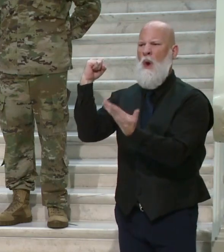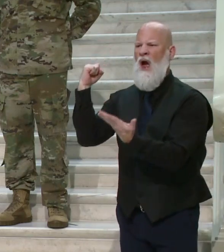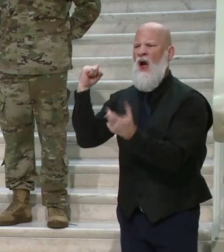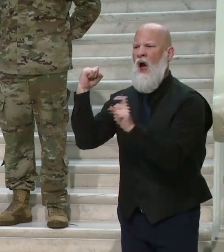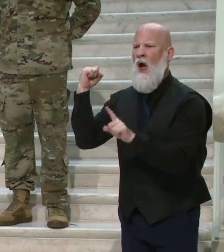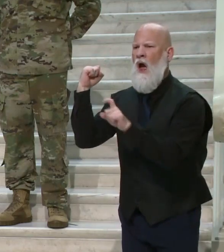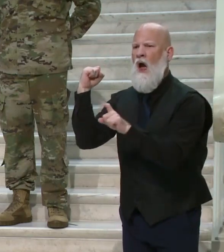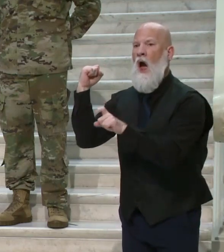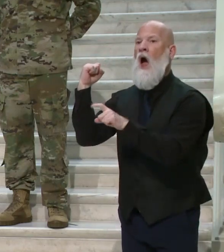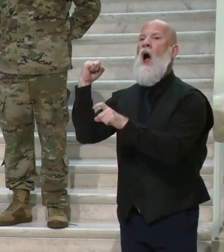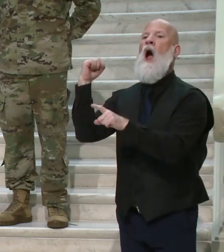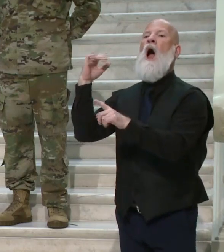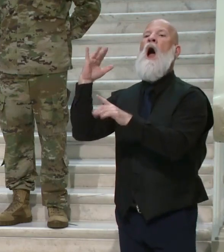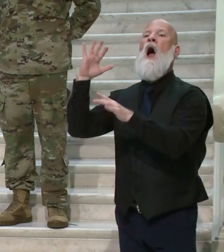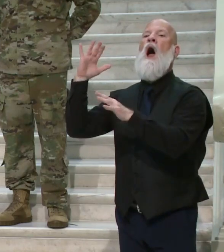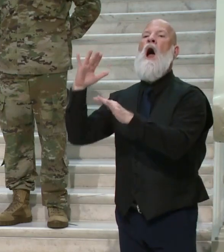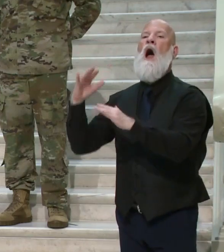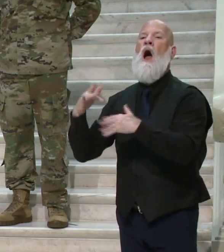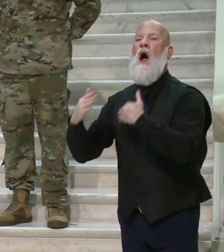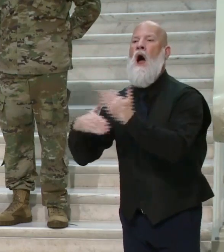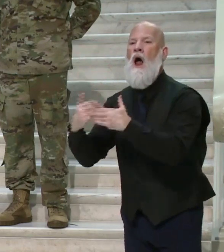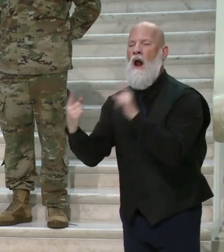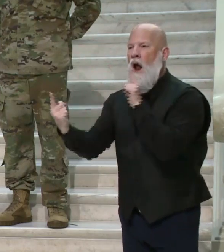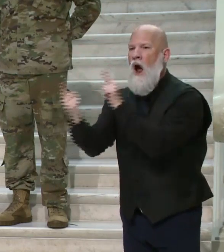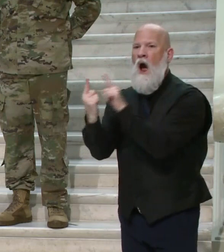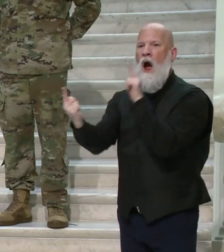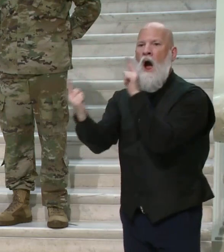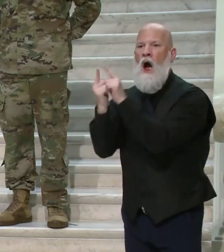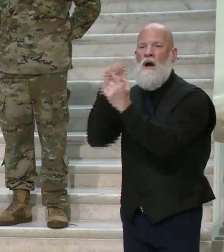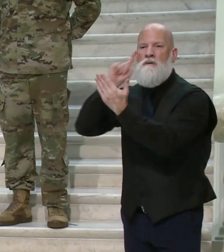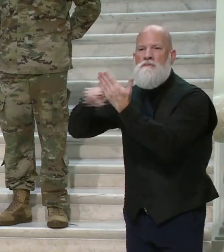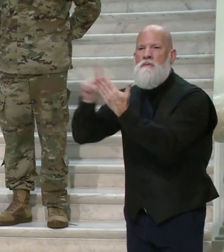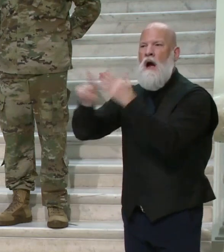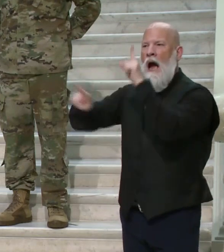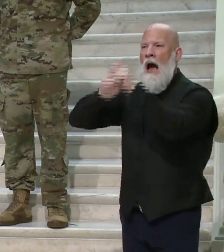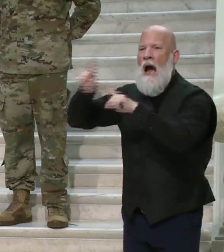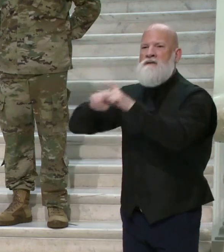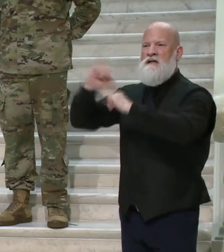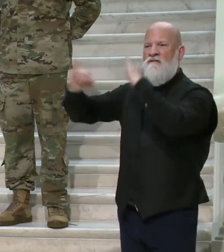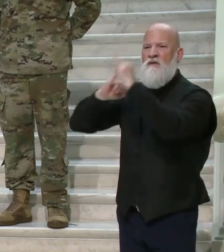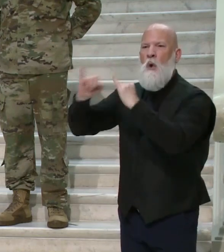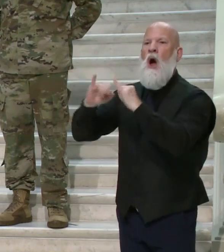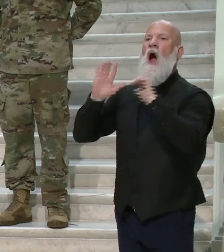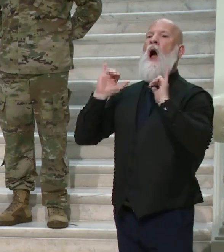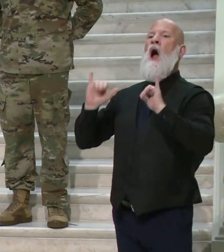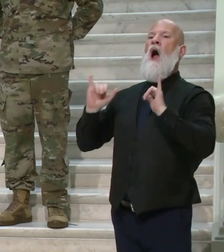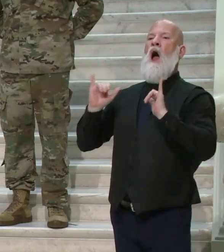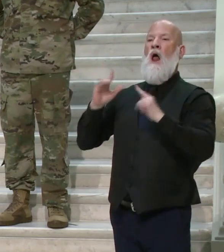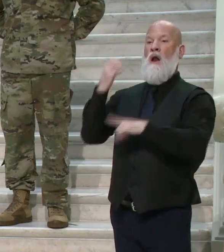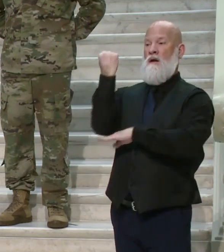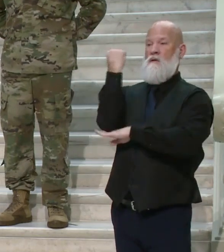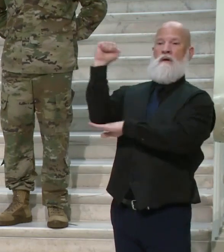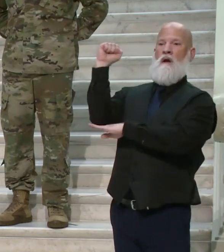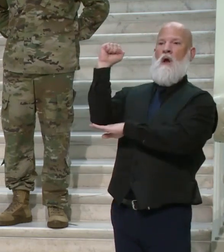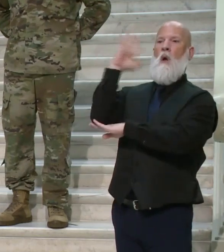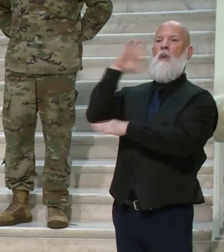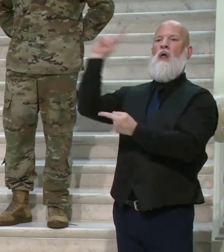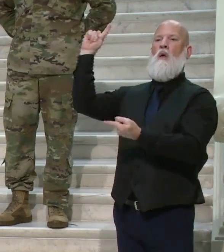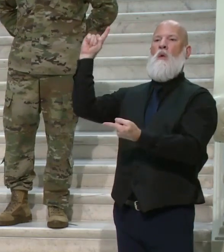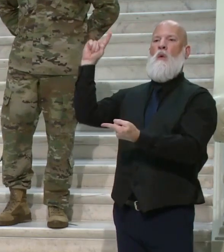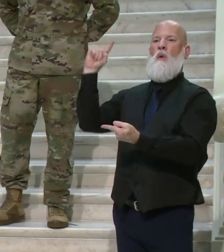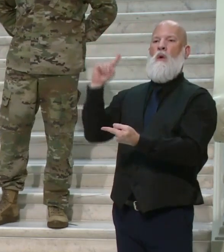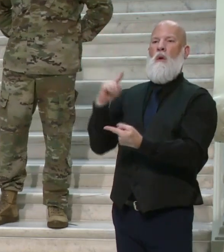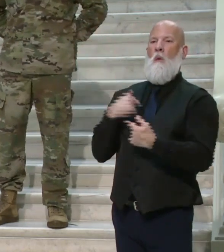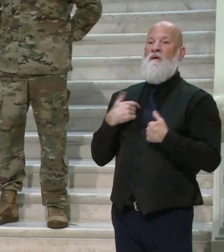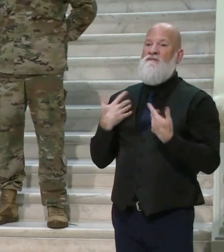workers identifying people and asking them to stay at home. And we certainly learned that lesson with